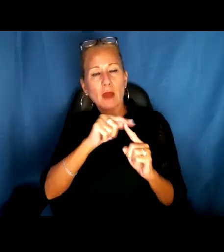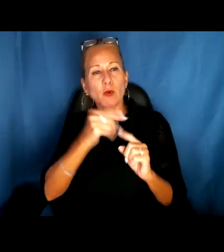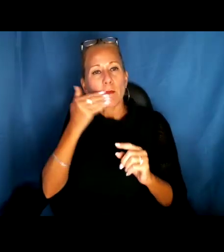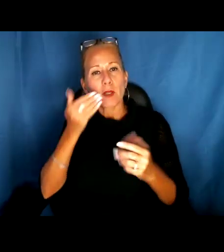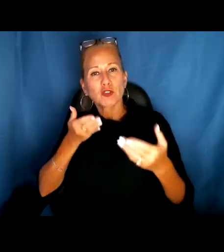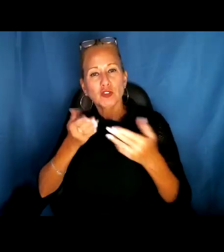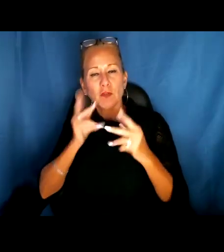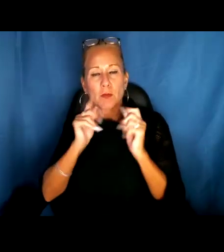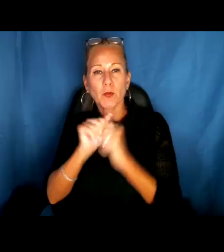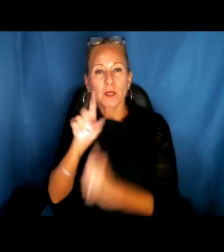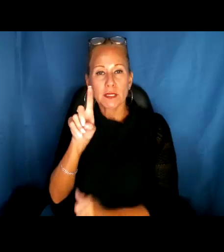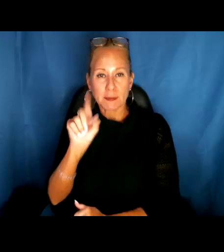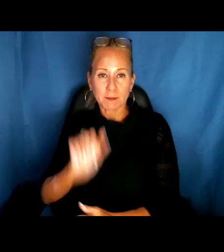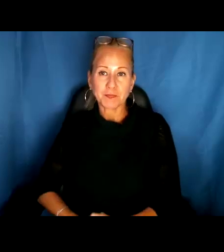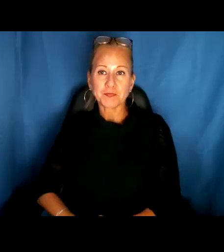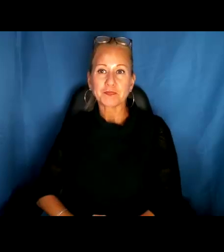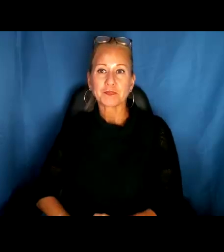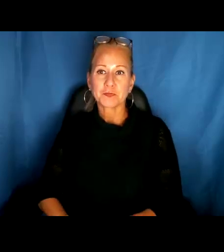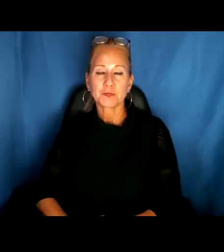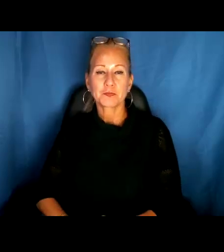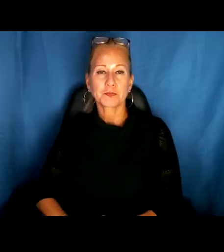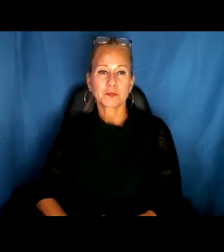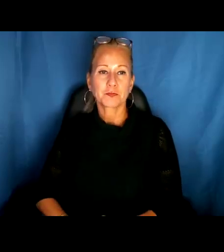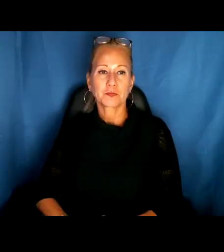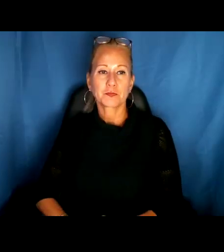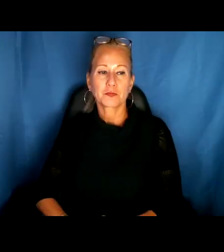serve people with disabilities. Next slide.